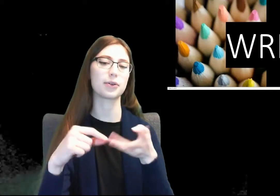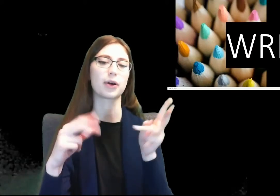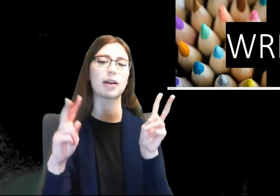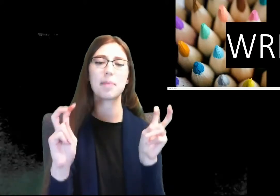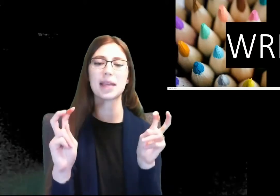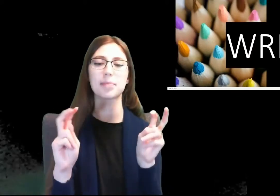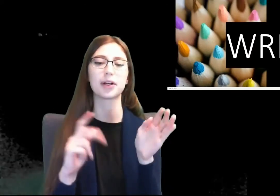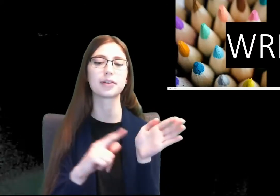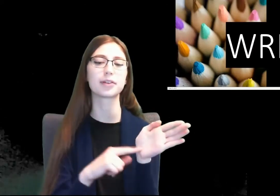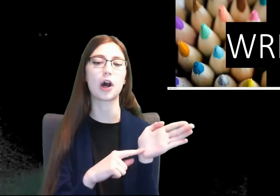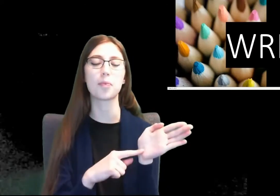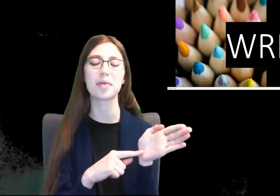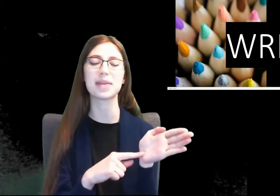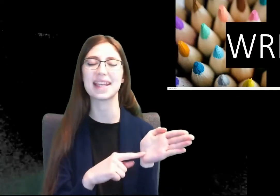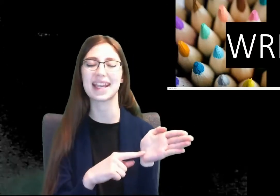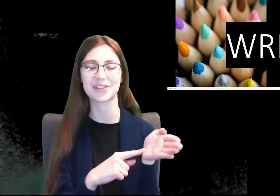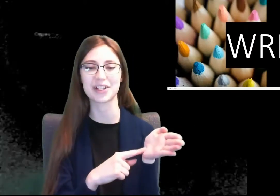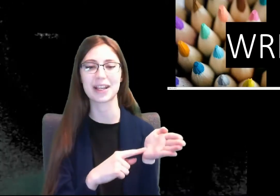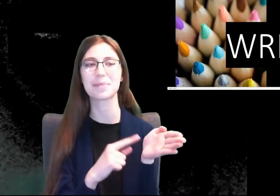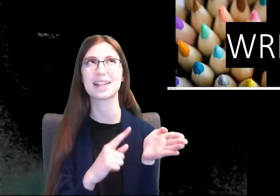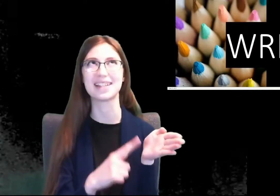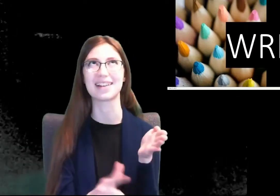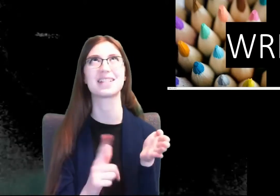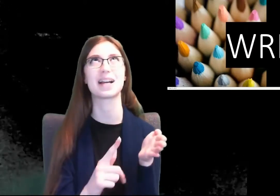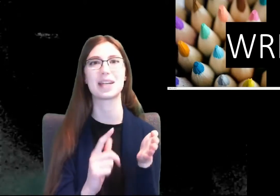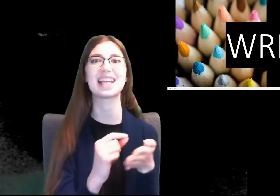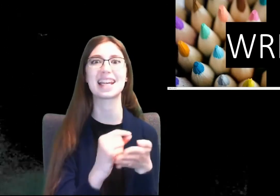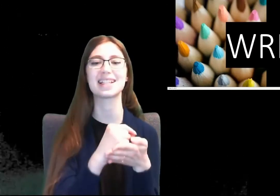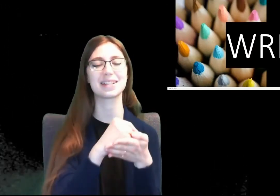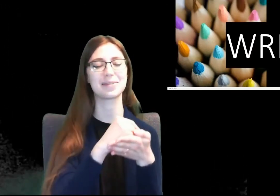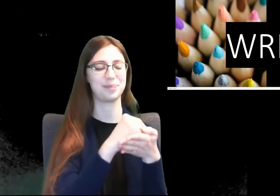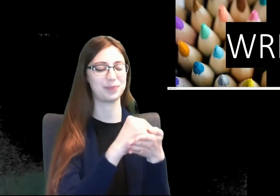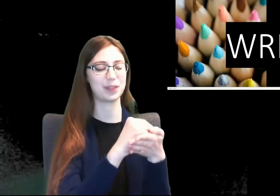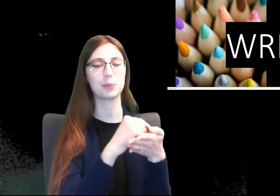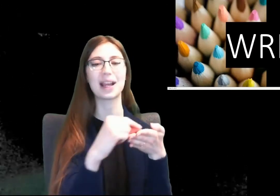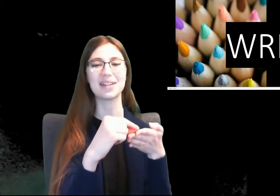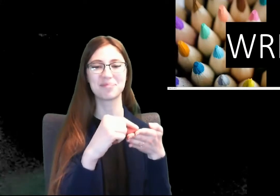your paper open B hand shape non-dominant hand. Right.